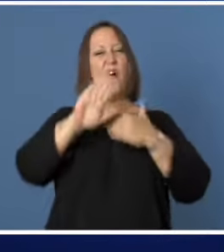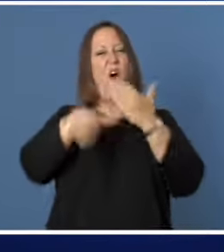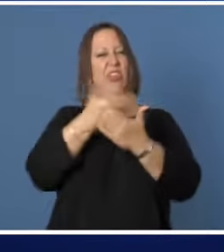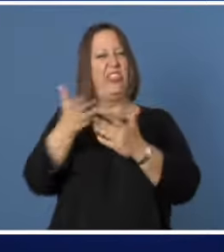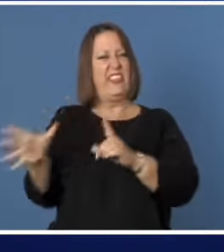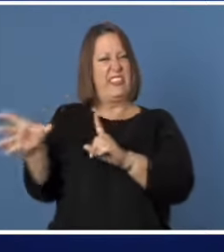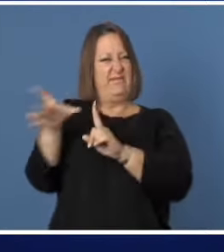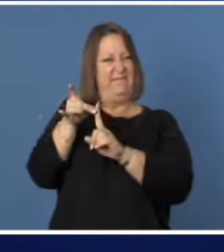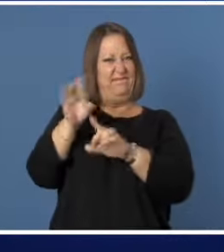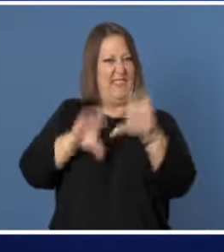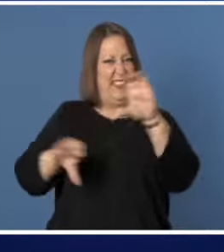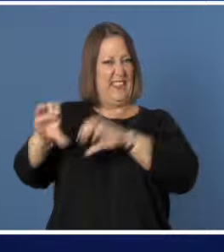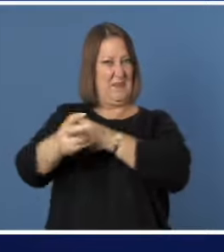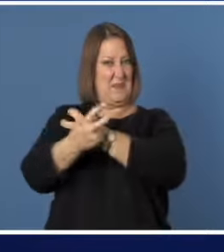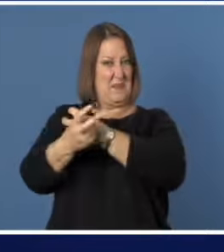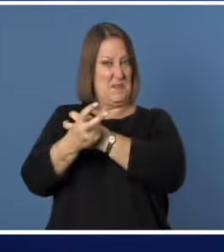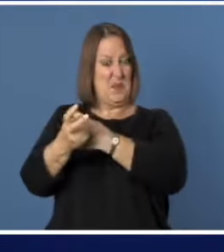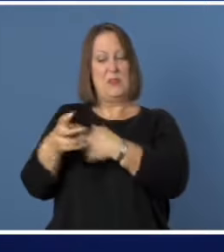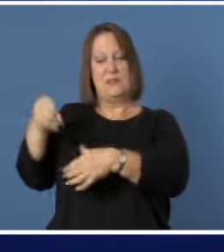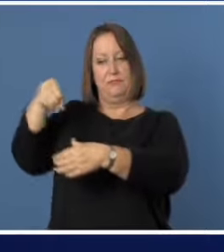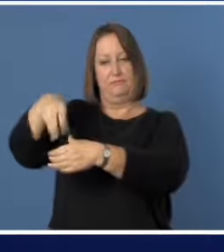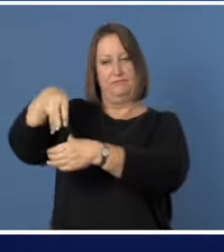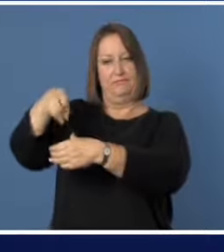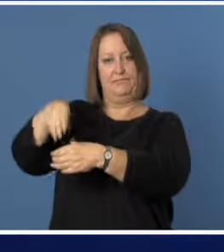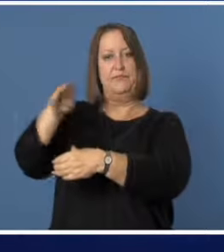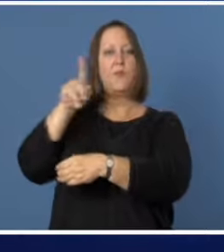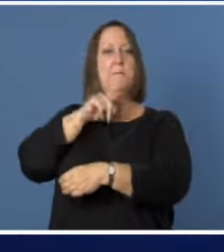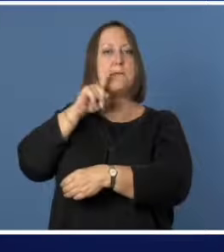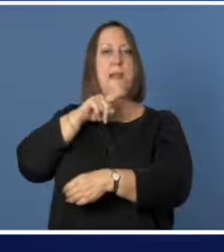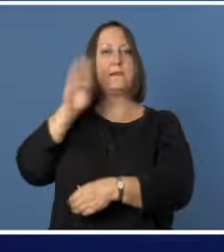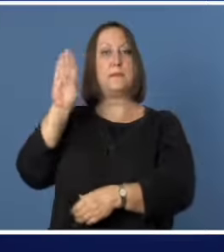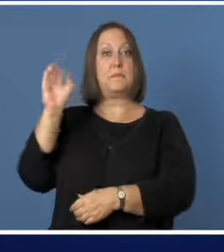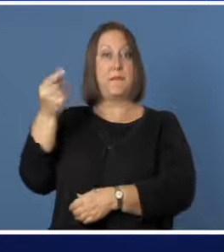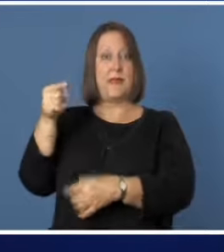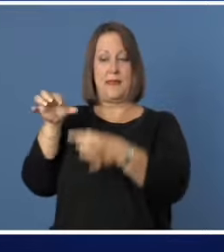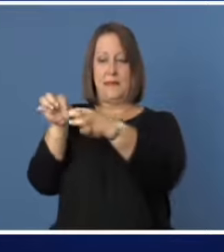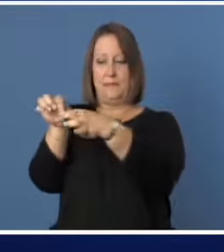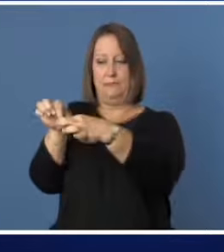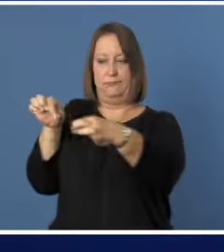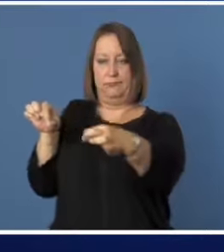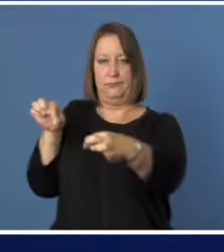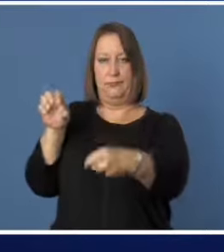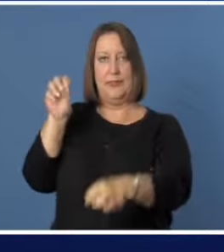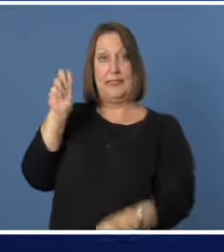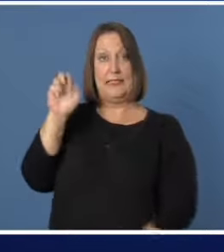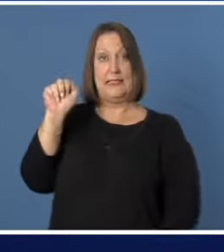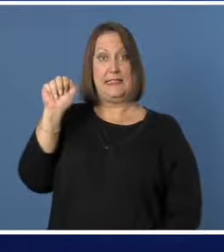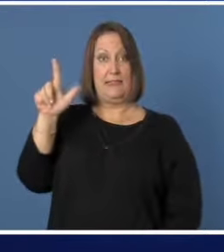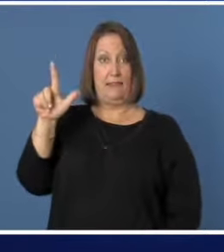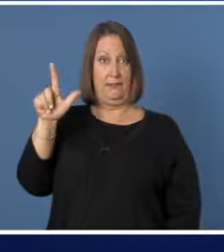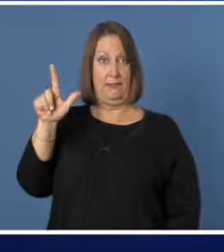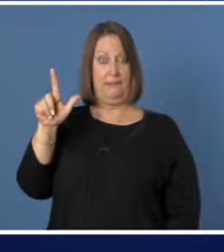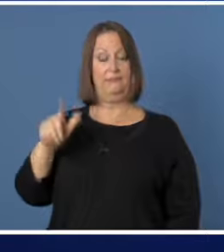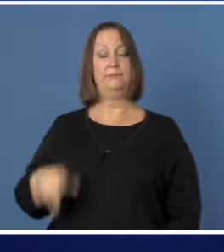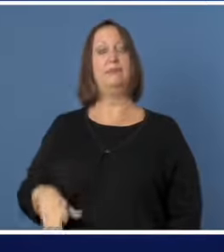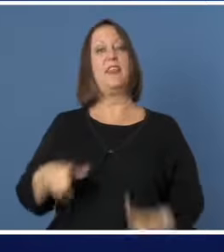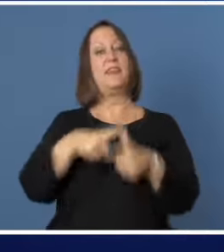Put contaminated clothing and items into a plastic bag and seal it.